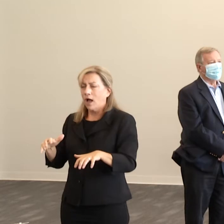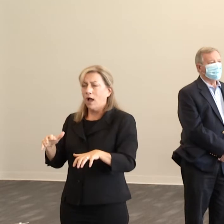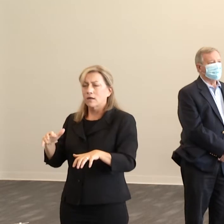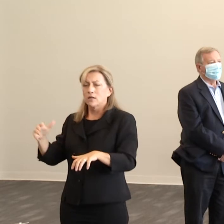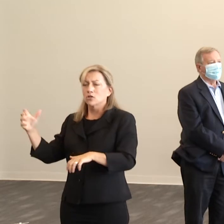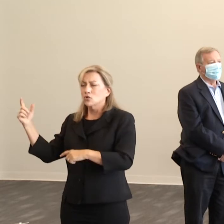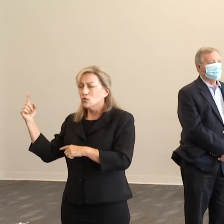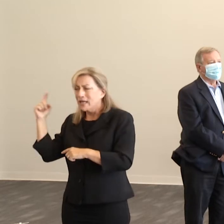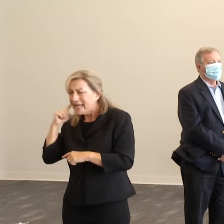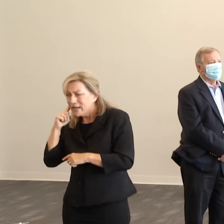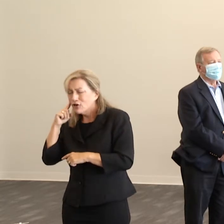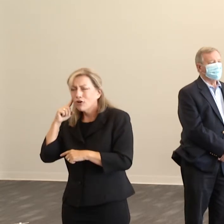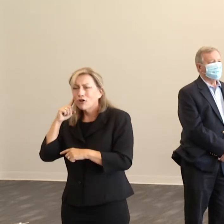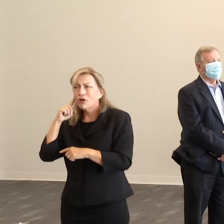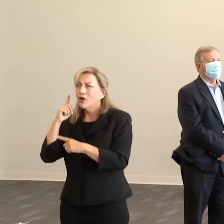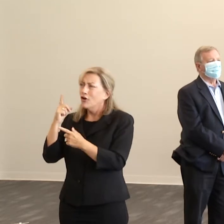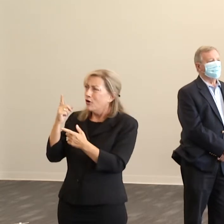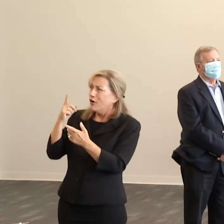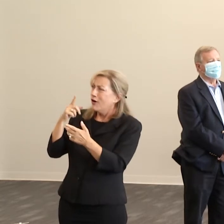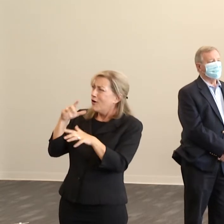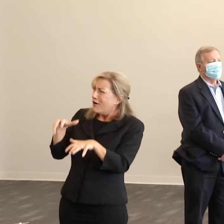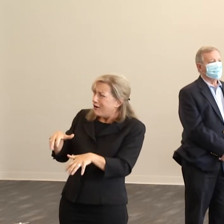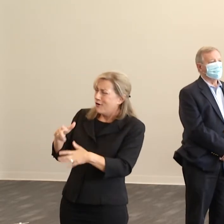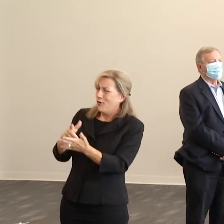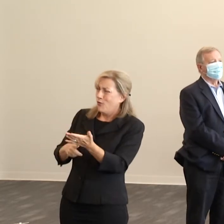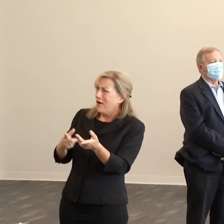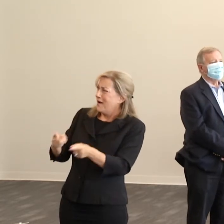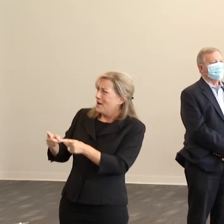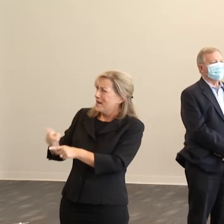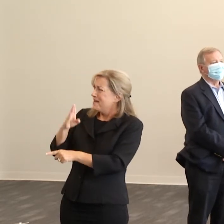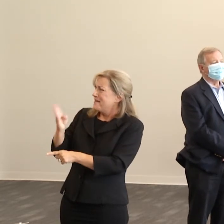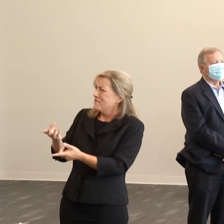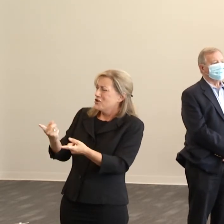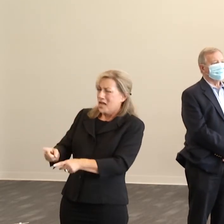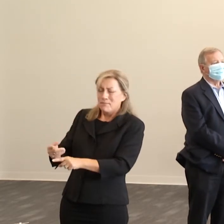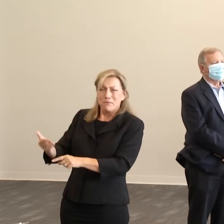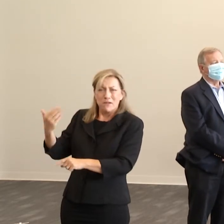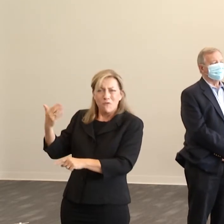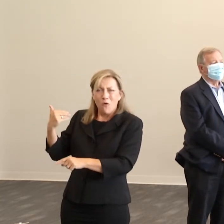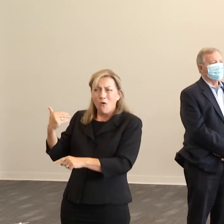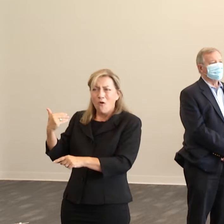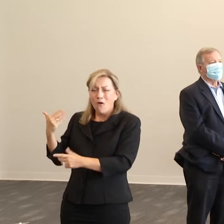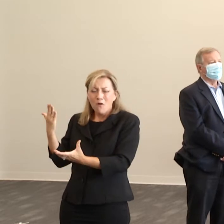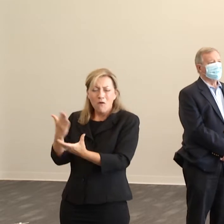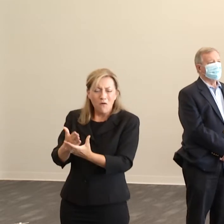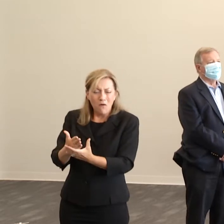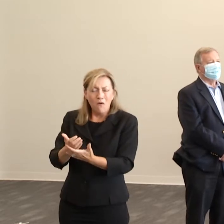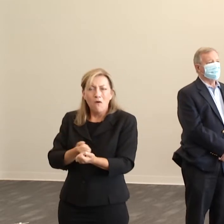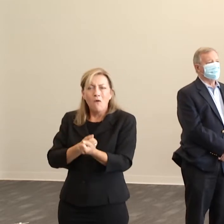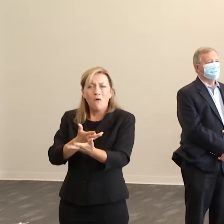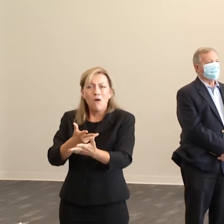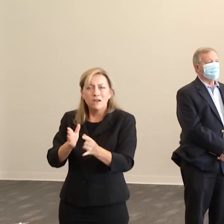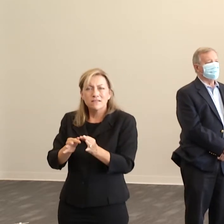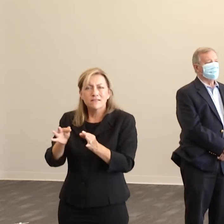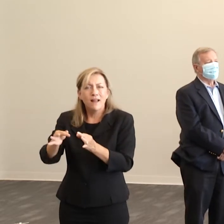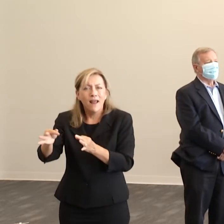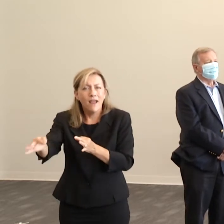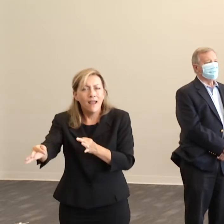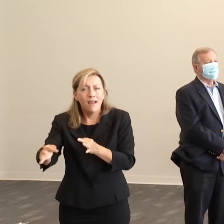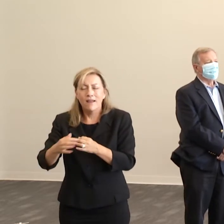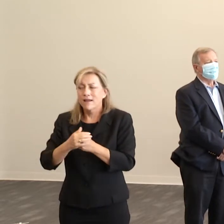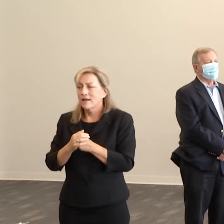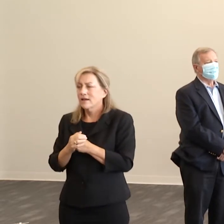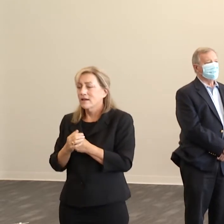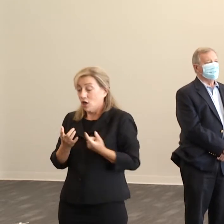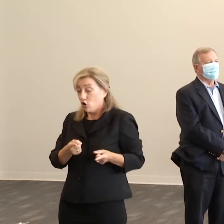and unprecedented letter and parcel delays that were occurring in my